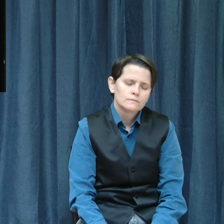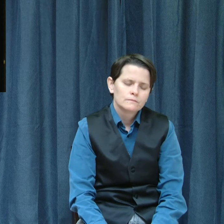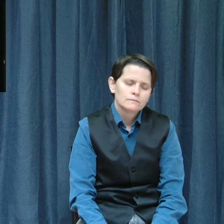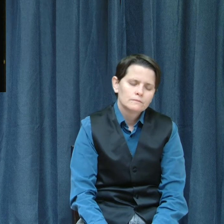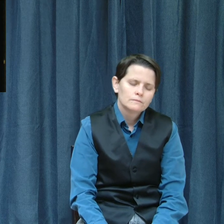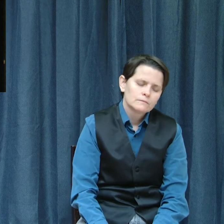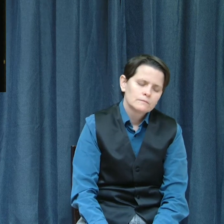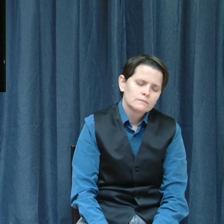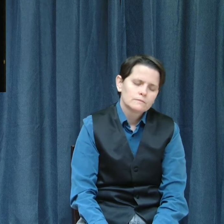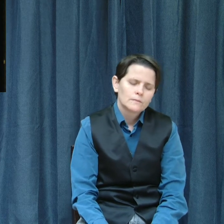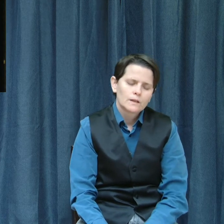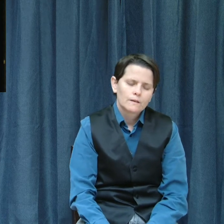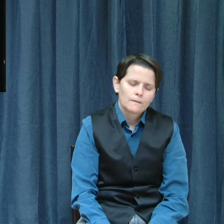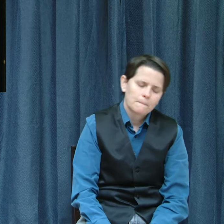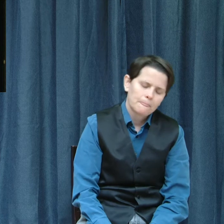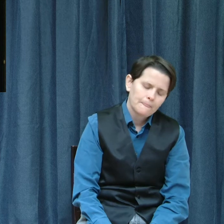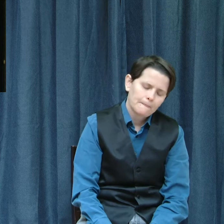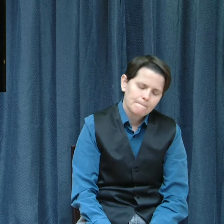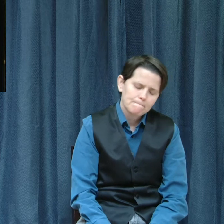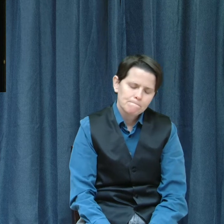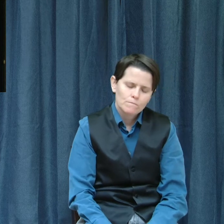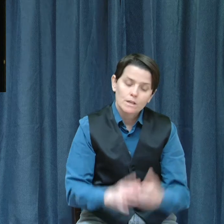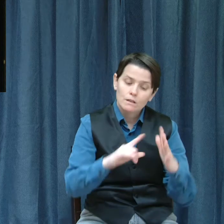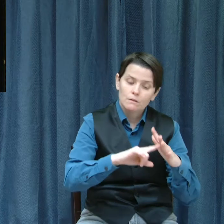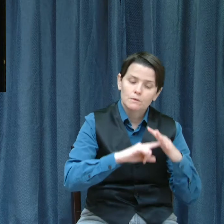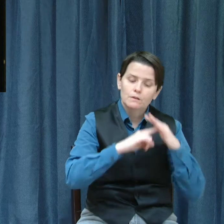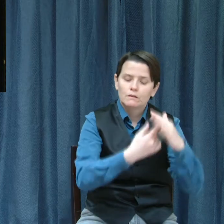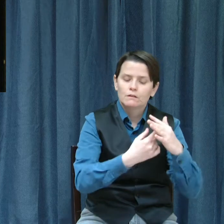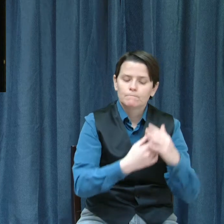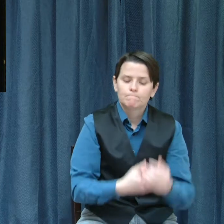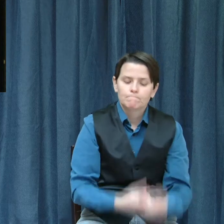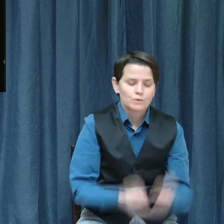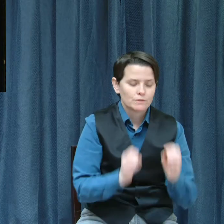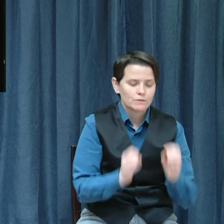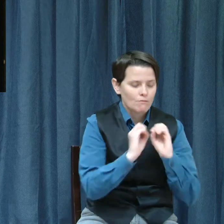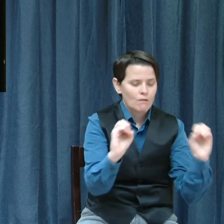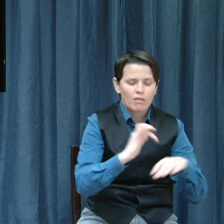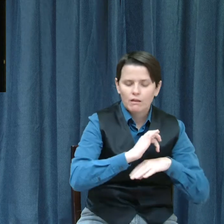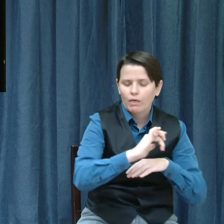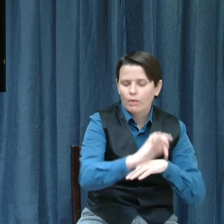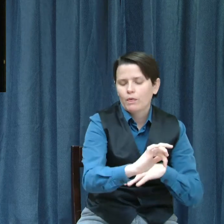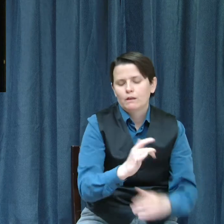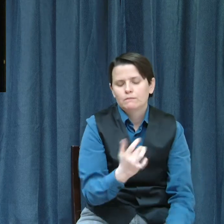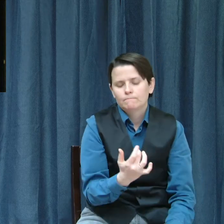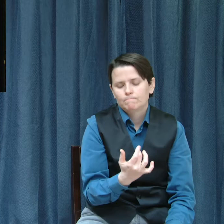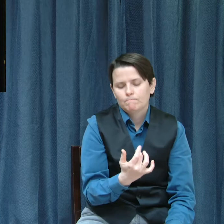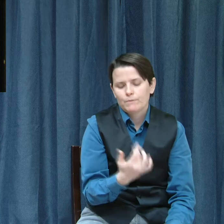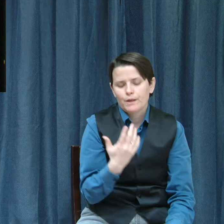where there was nothing at all, there was a force so great, an impulse so great that called forth and said, let there